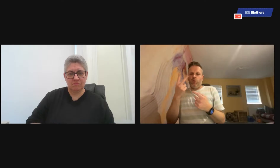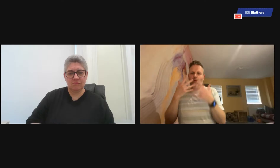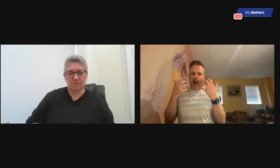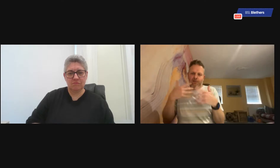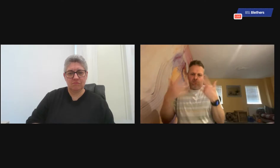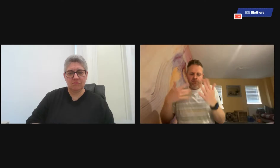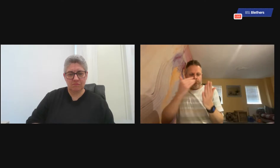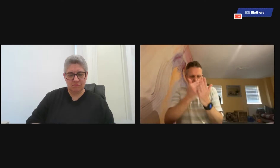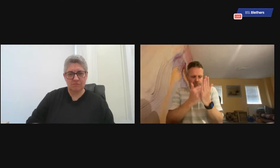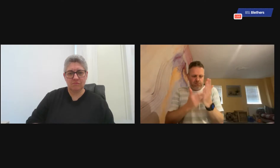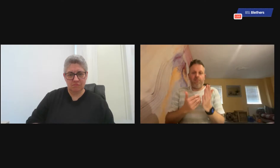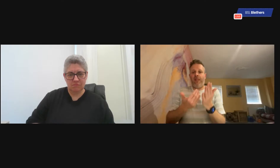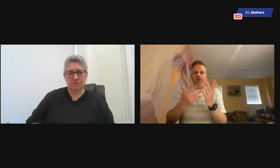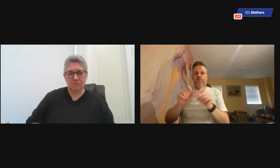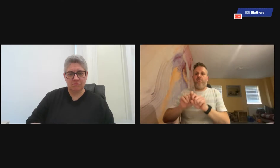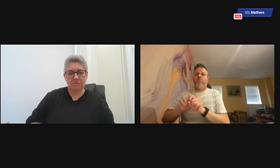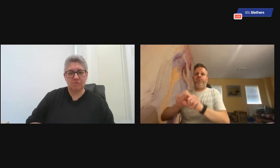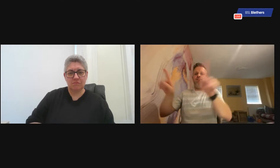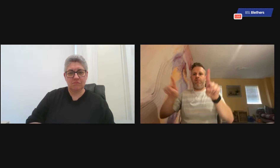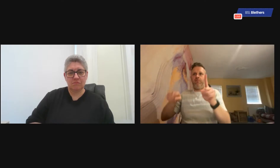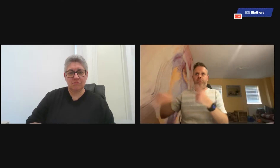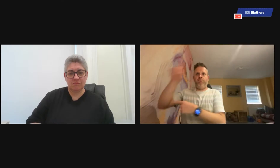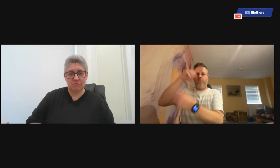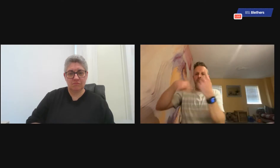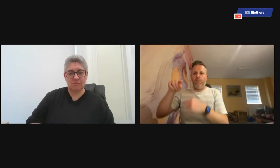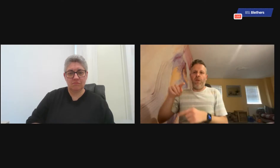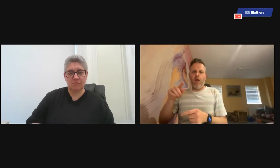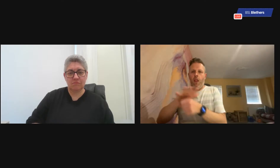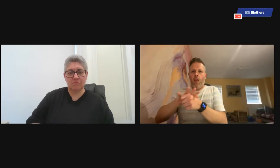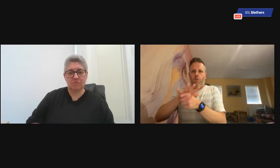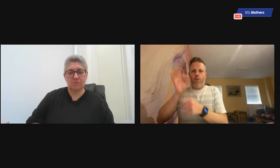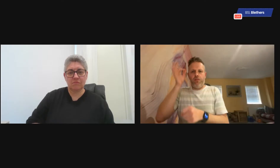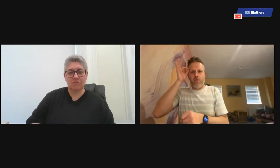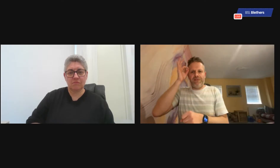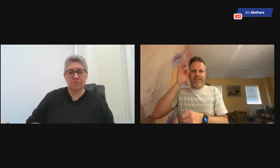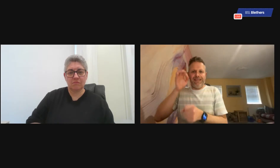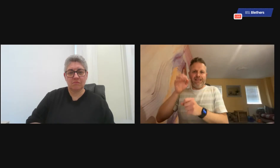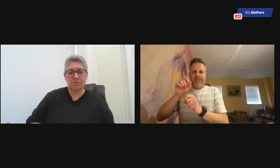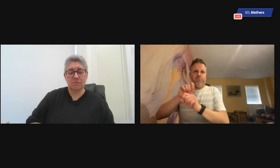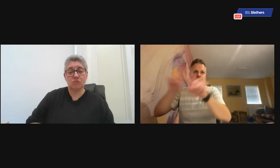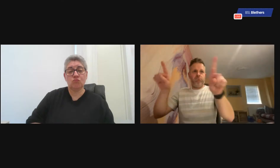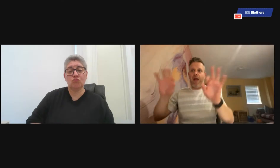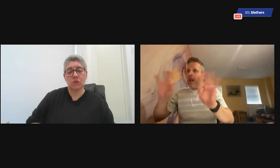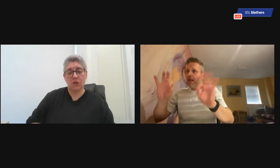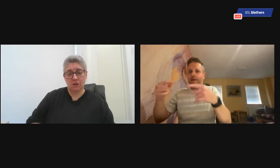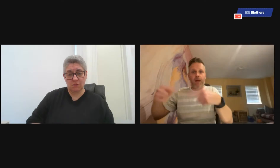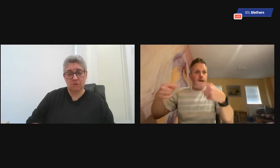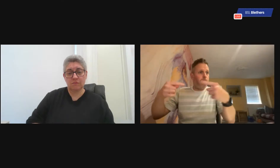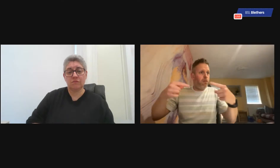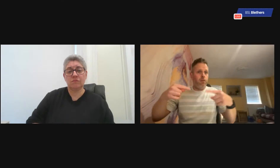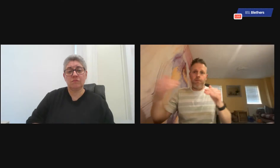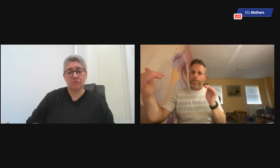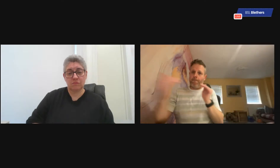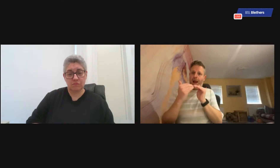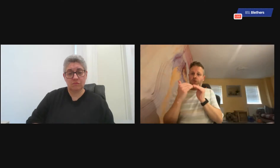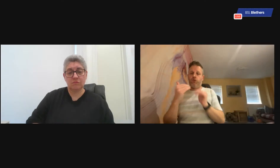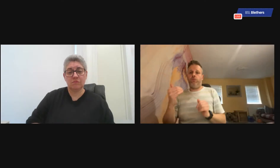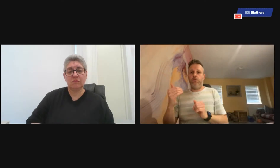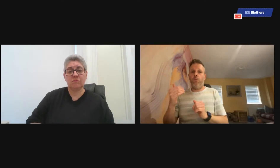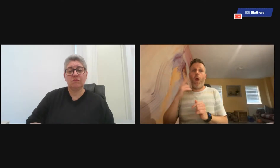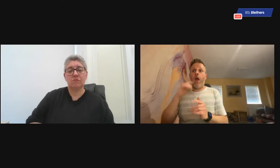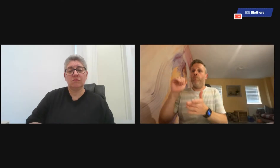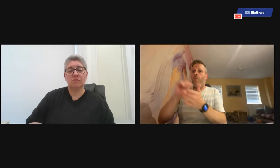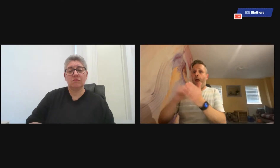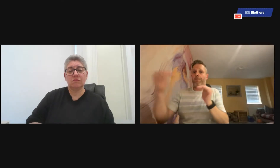and so on. And that I have 2 cats, I have 2 pets, and that would be circulated to the local authority, that this was a